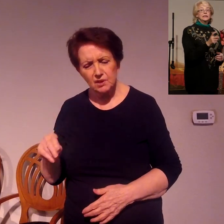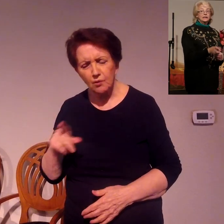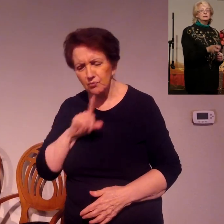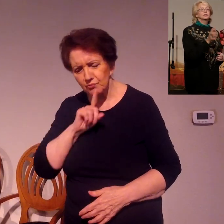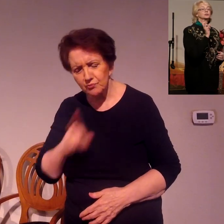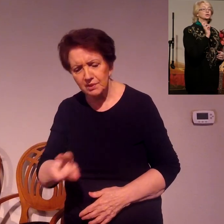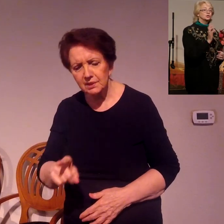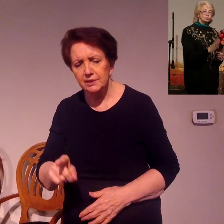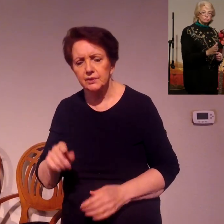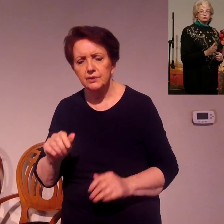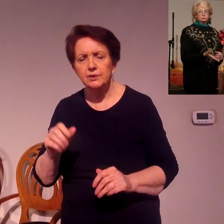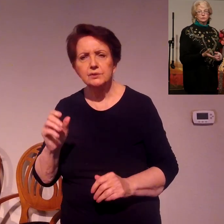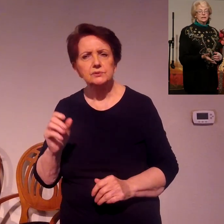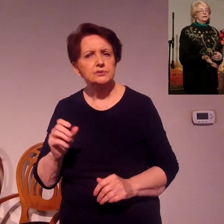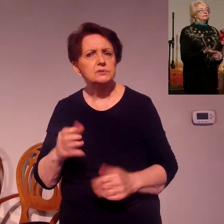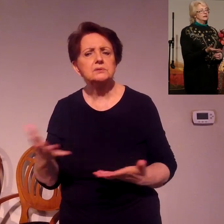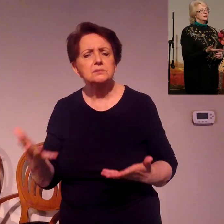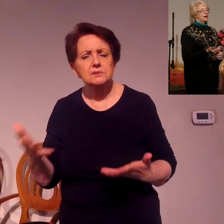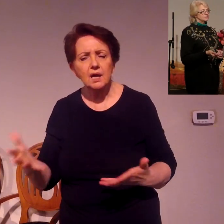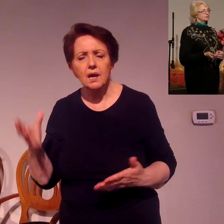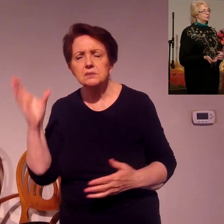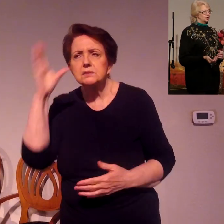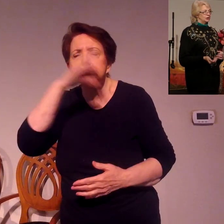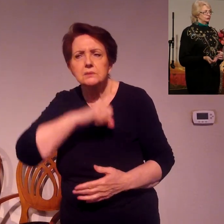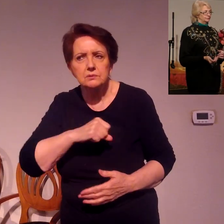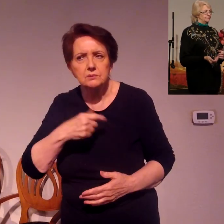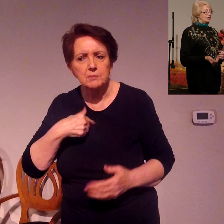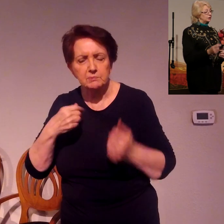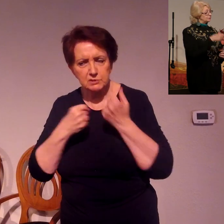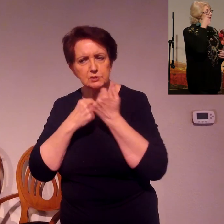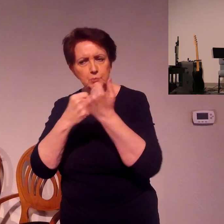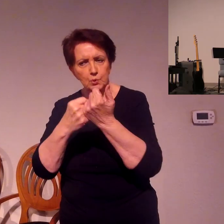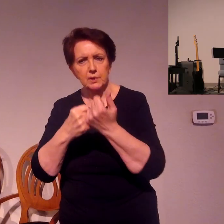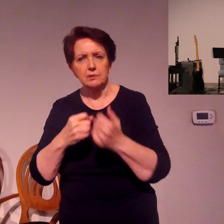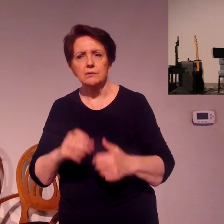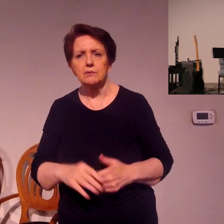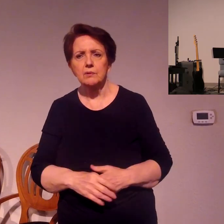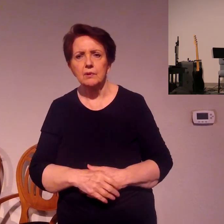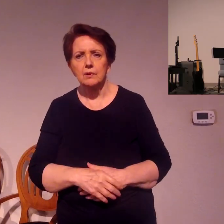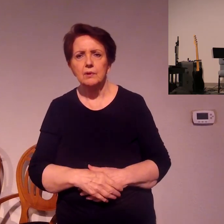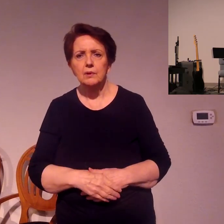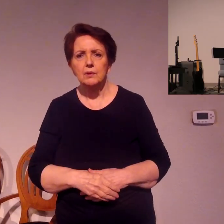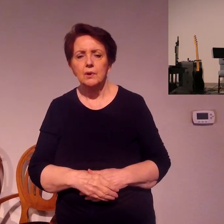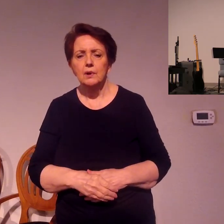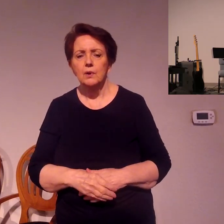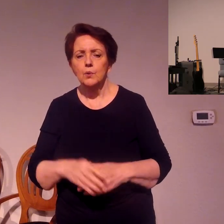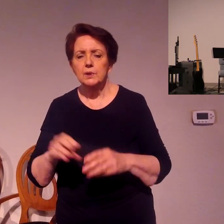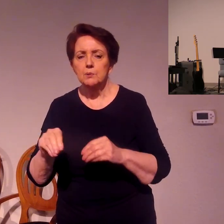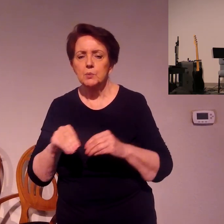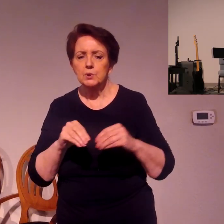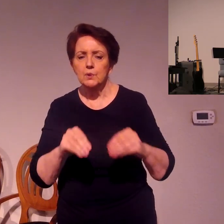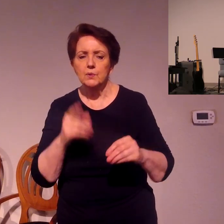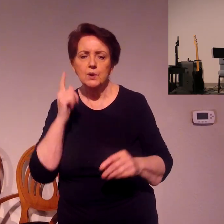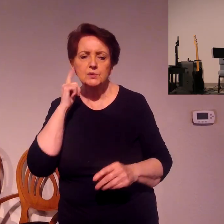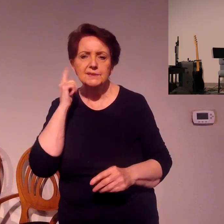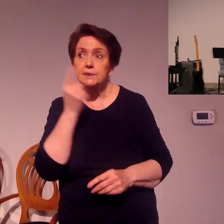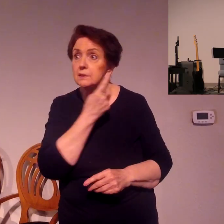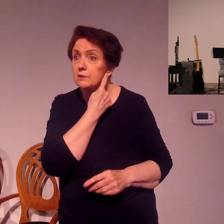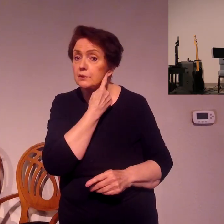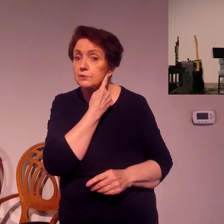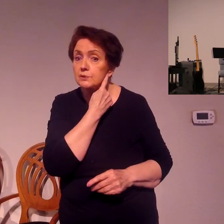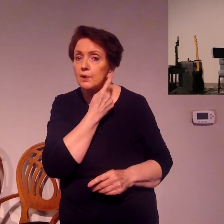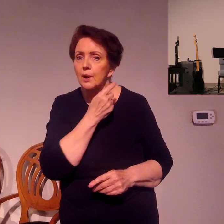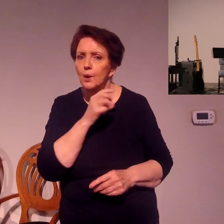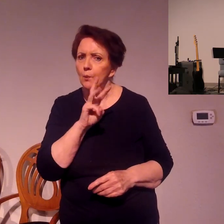you can assume that I'm supporting you. And when I put those ears on, oh my God, what